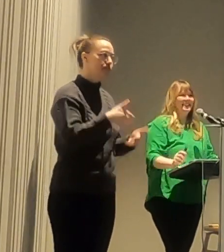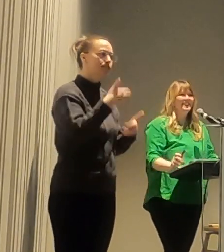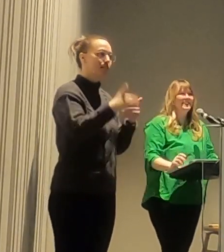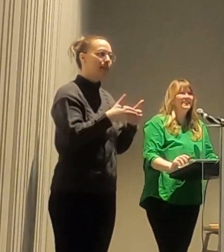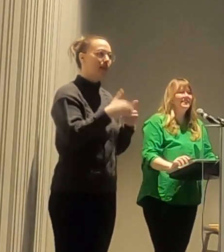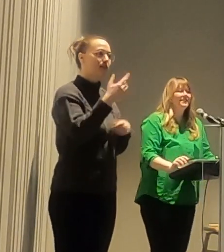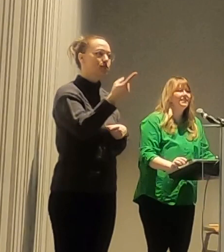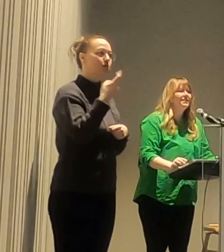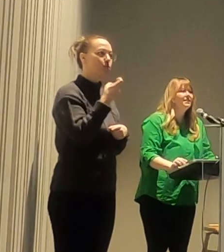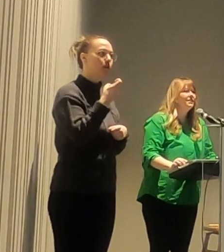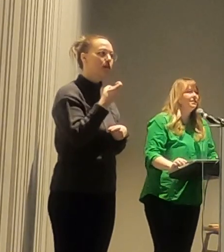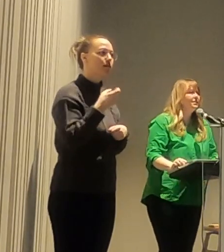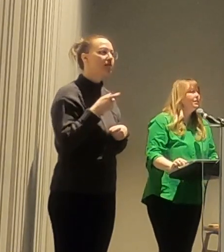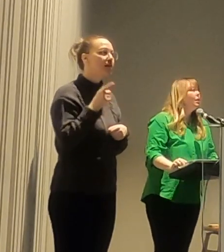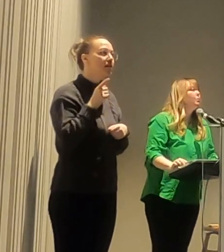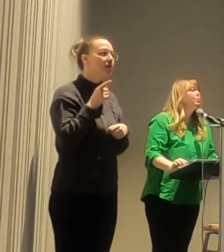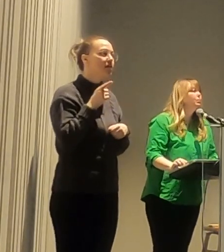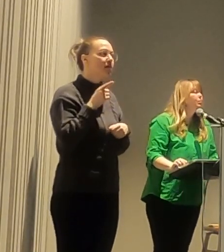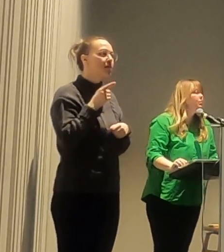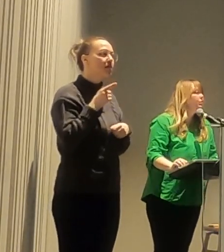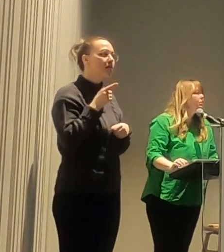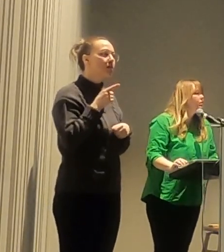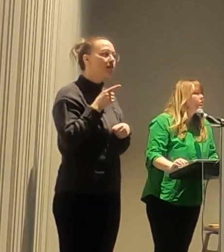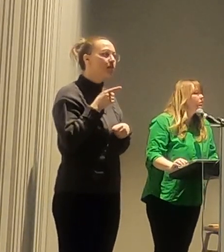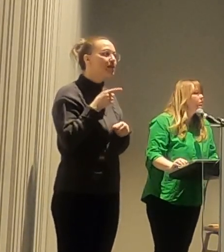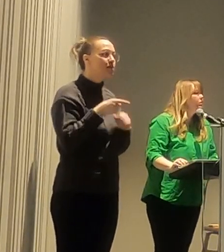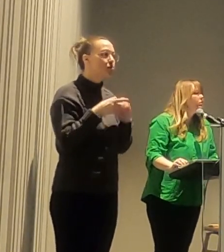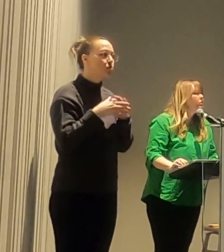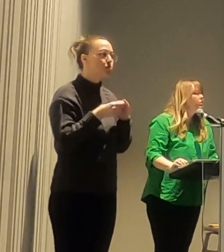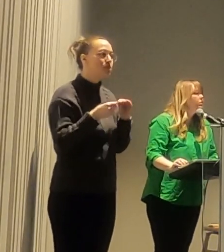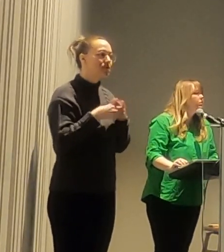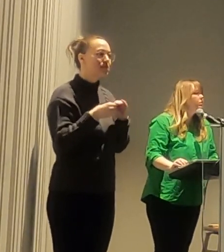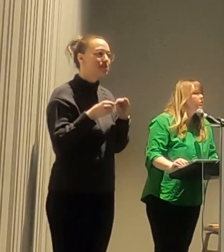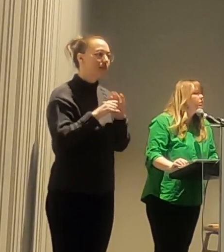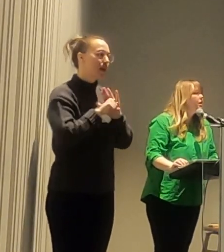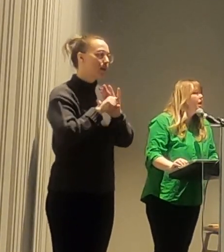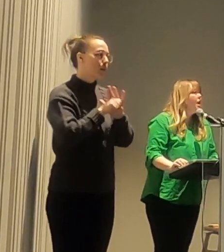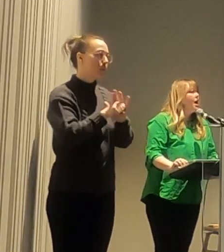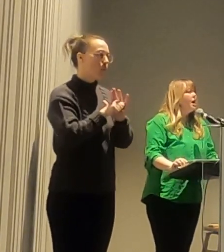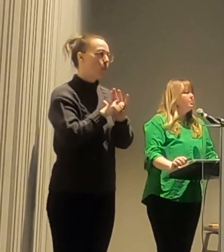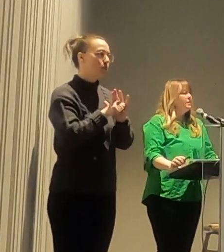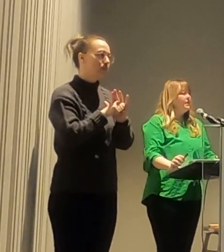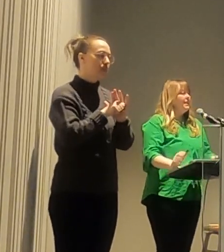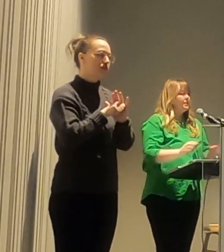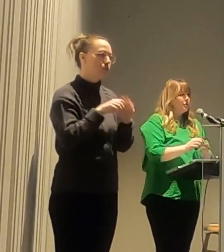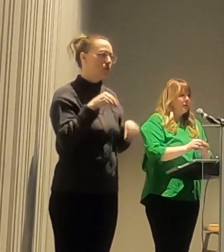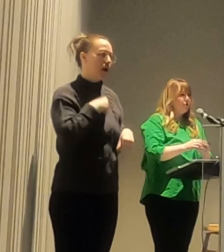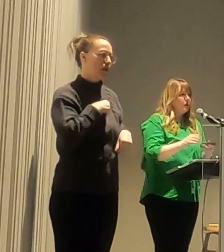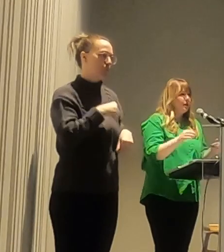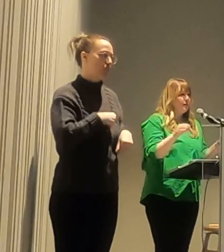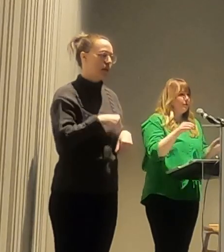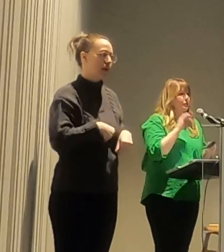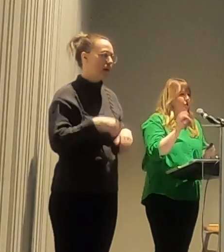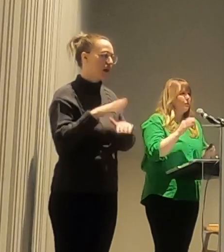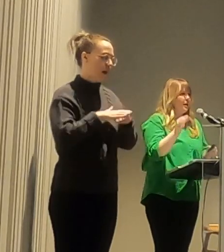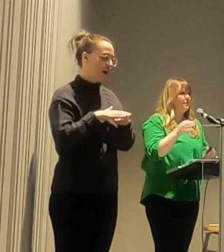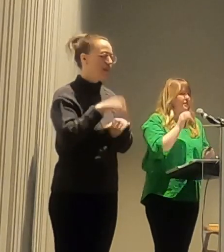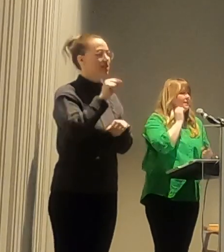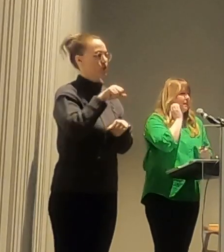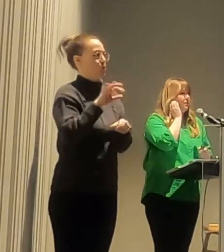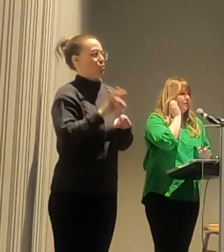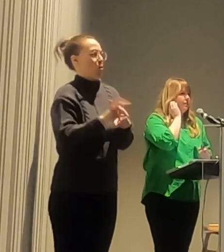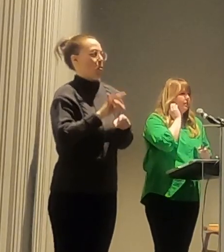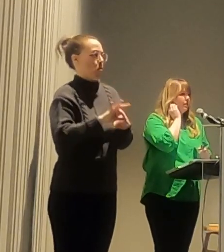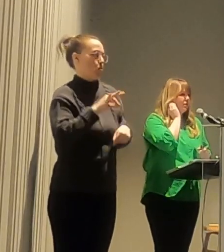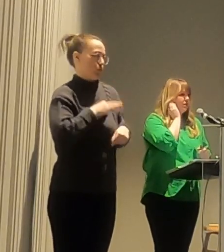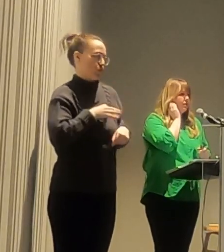Yes. Did you say that the motifs were appliqued Yes, on? so they were sewn onto